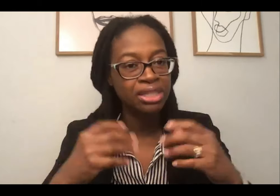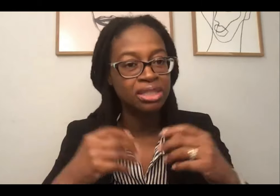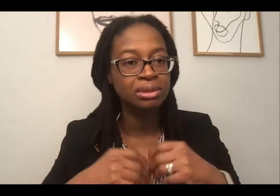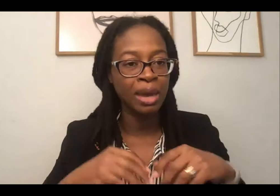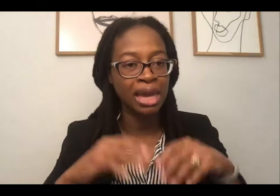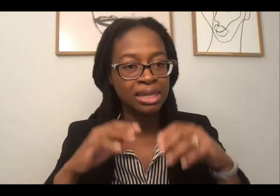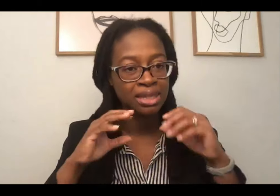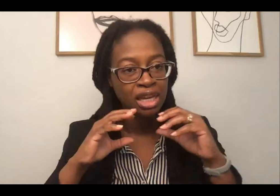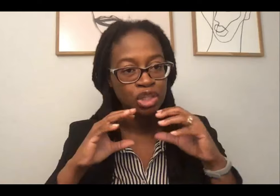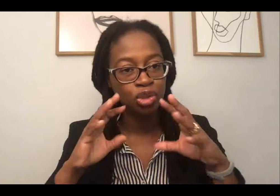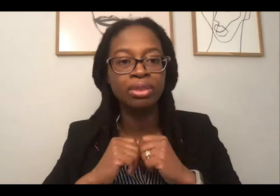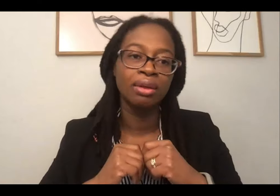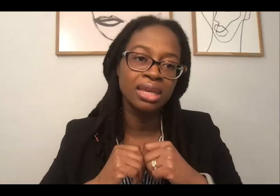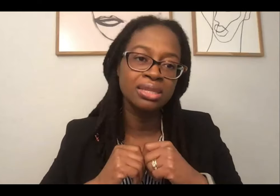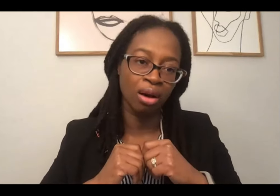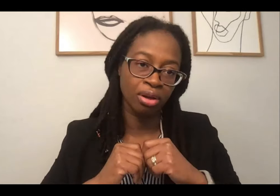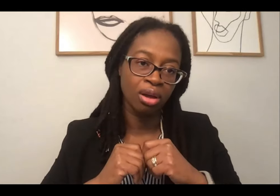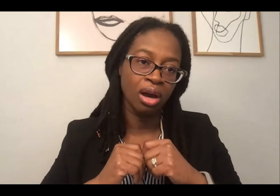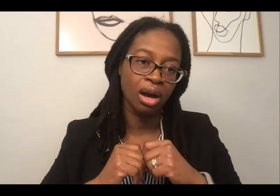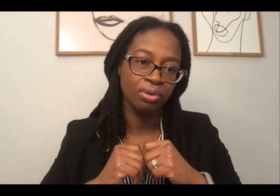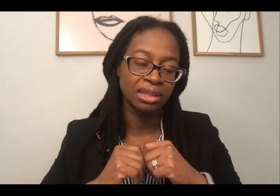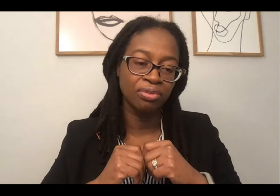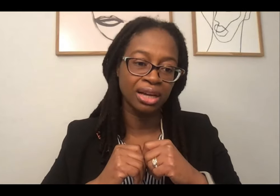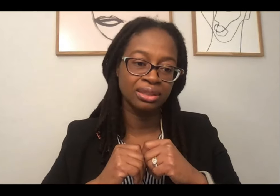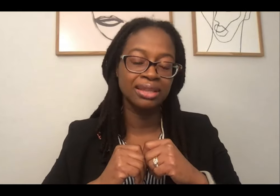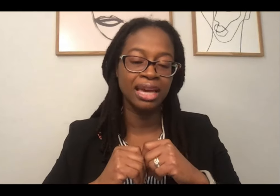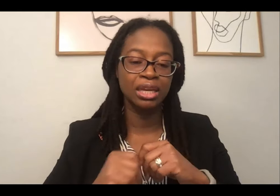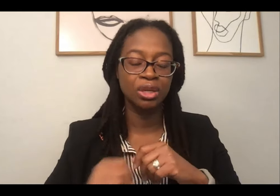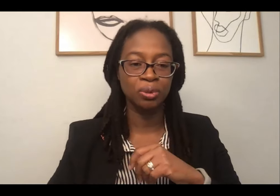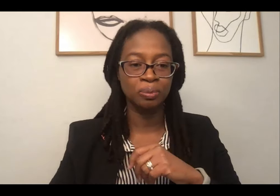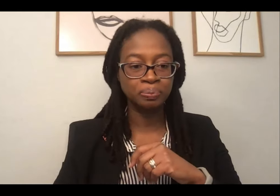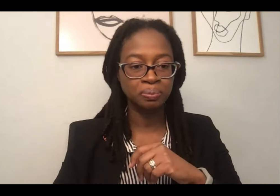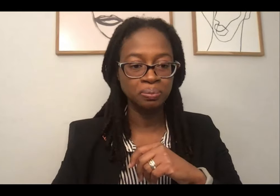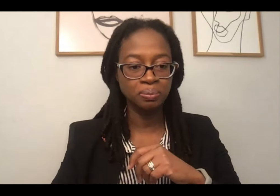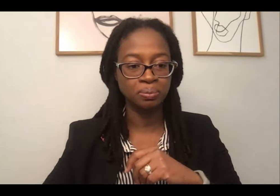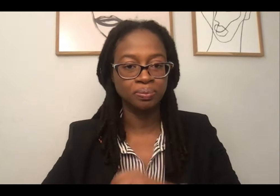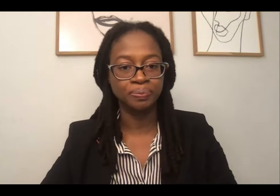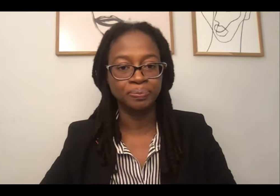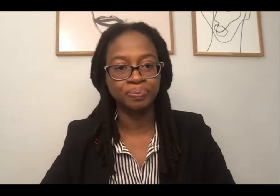space, treat with these and other related factors. Thank you.